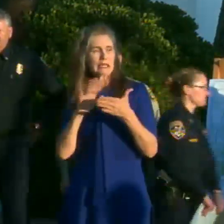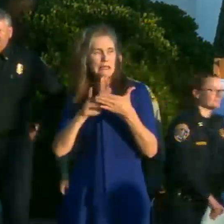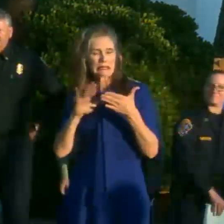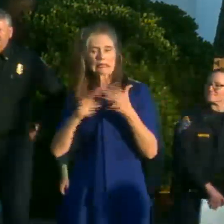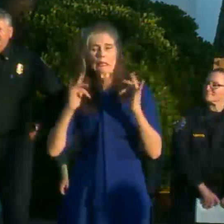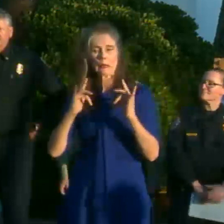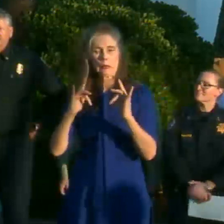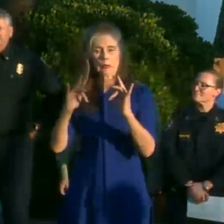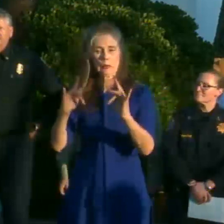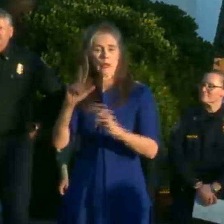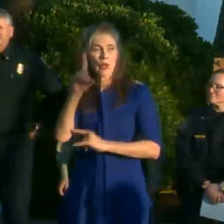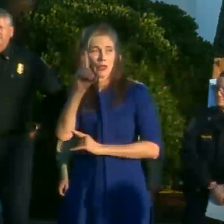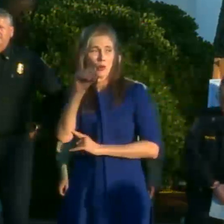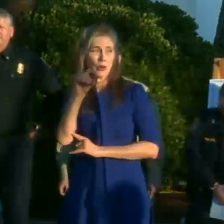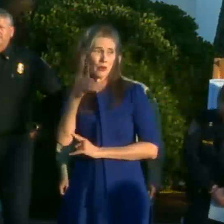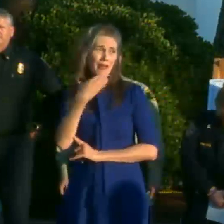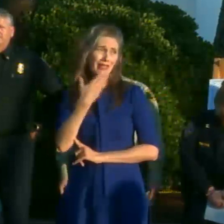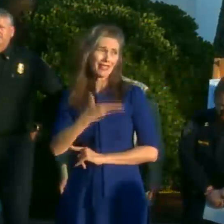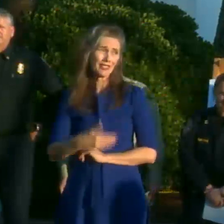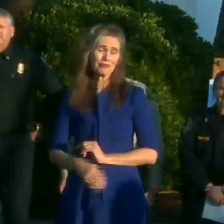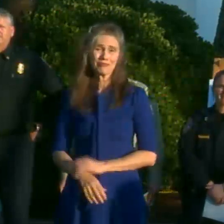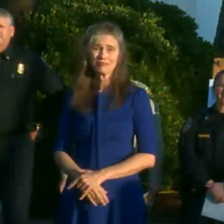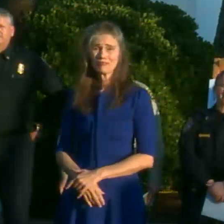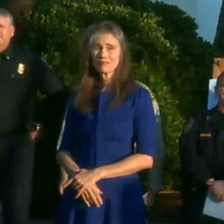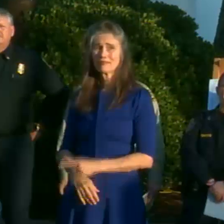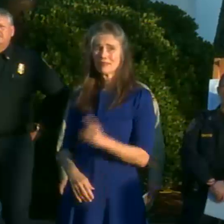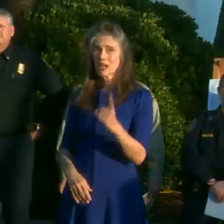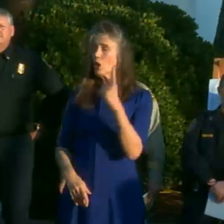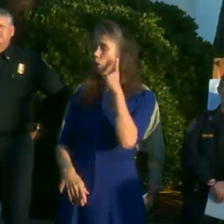We're going to have one more question. Beth, go ahead.